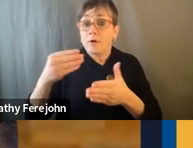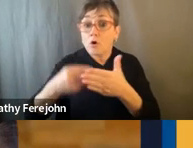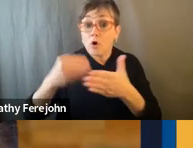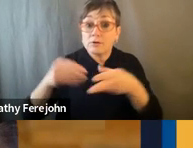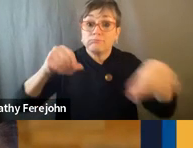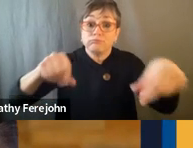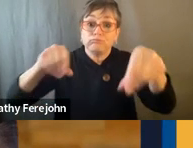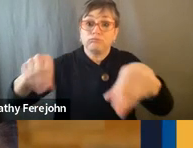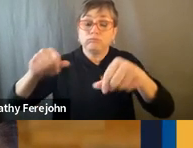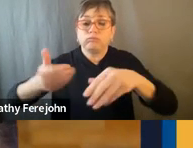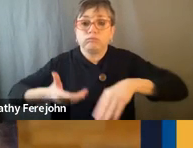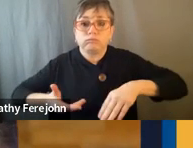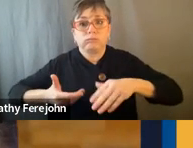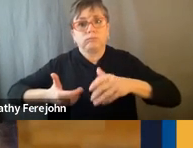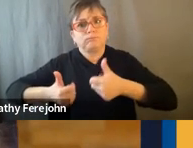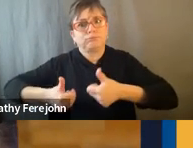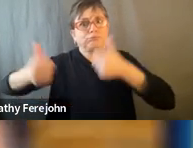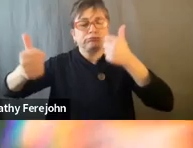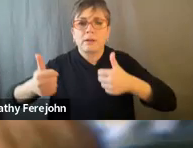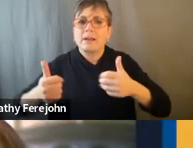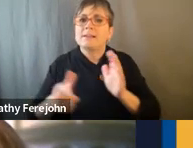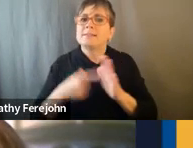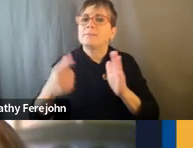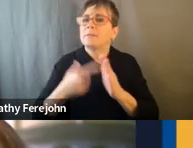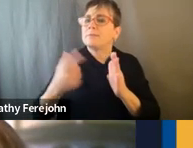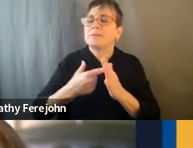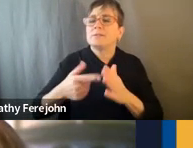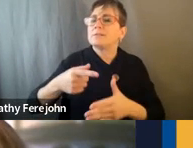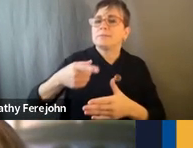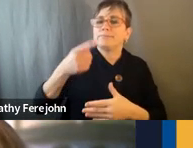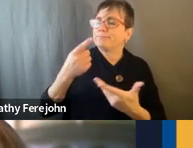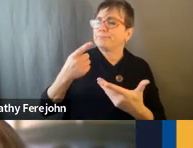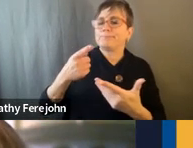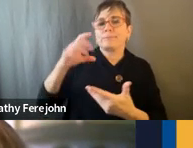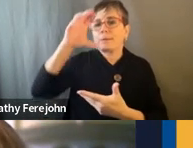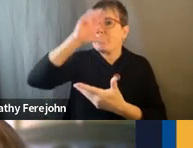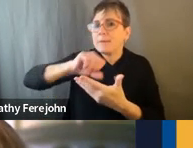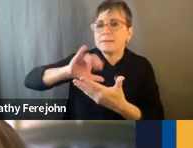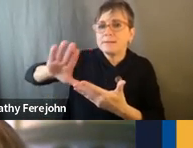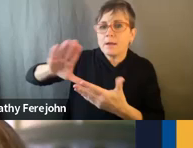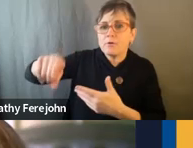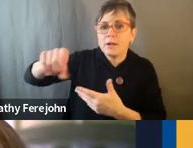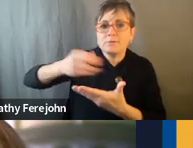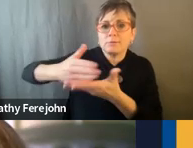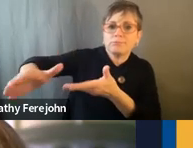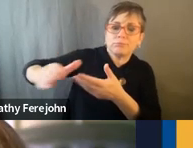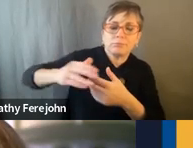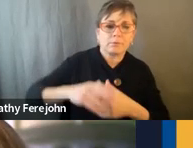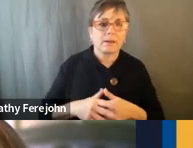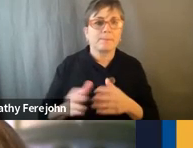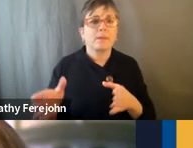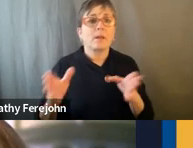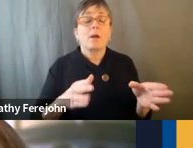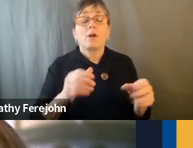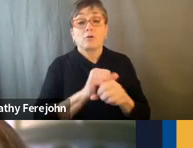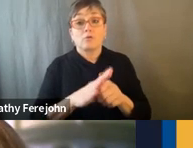go unhidden or unnoticed until the time of the budget. Despite all of the work that has been done, COVID-19 has showed us how much more